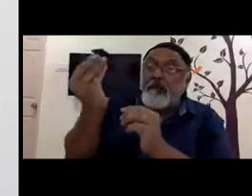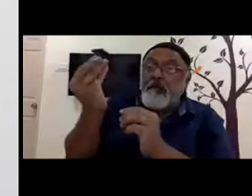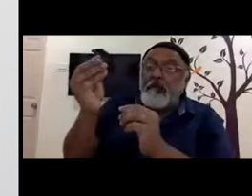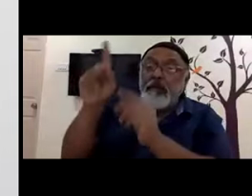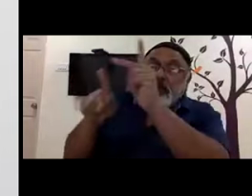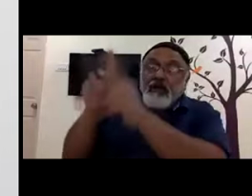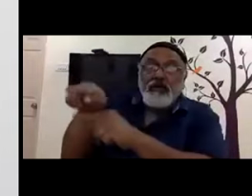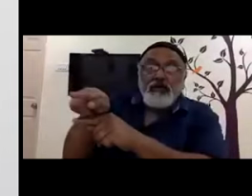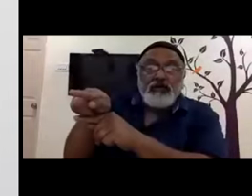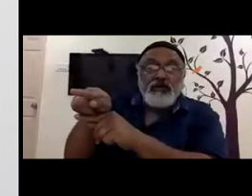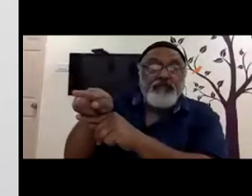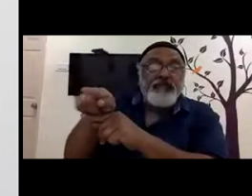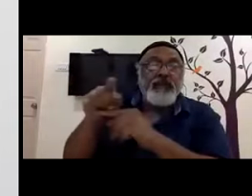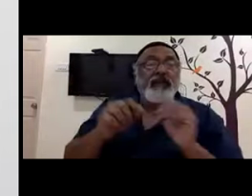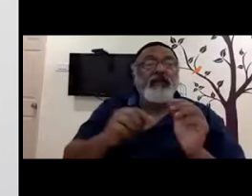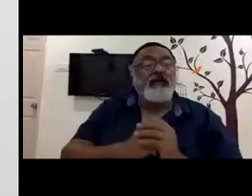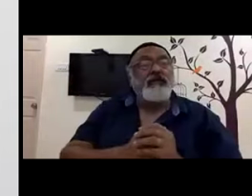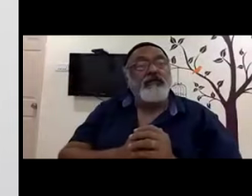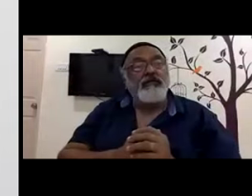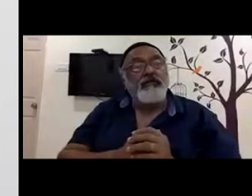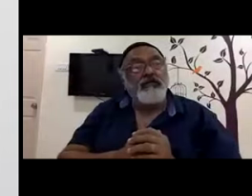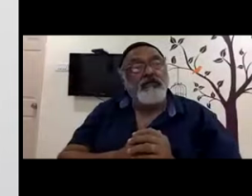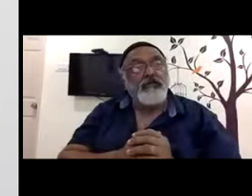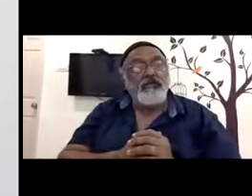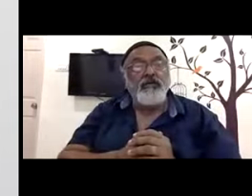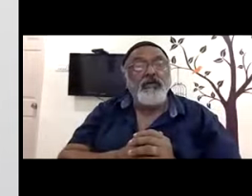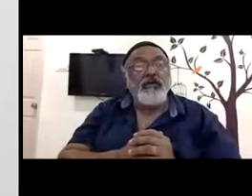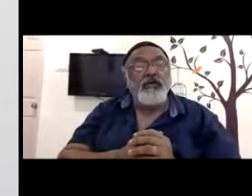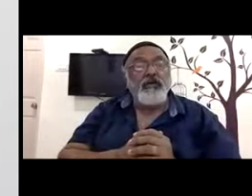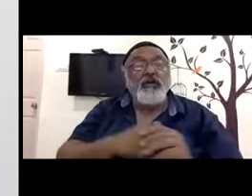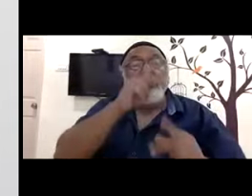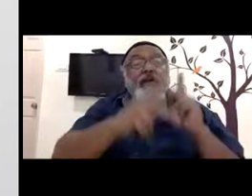I may believe that people from